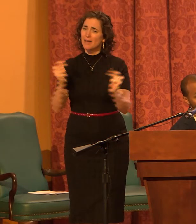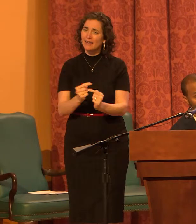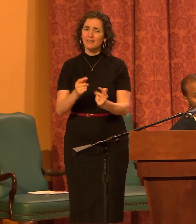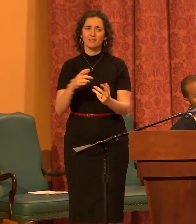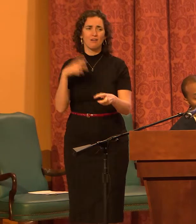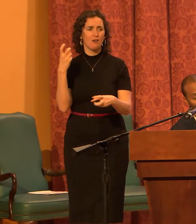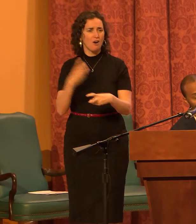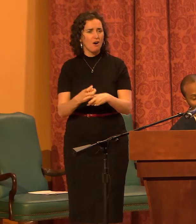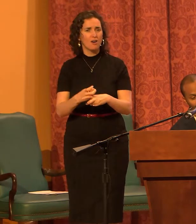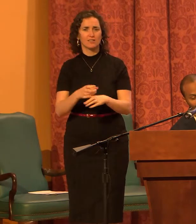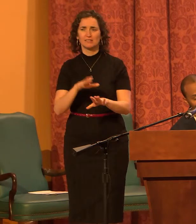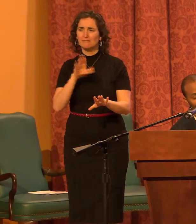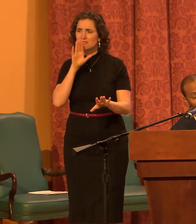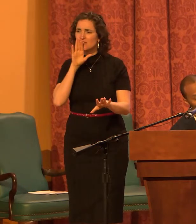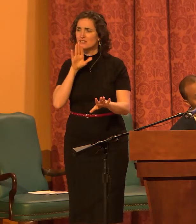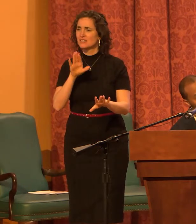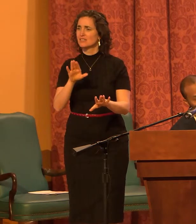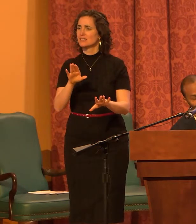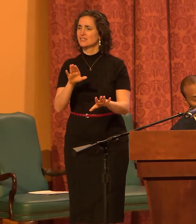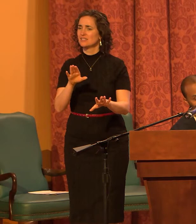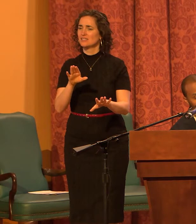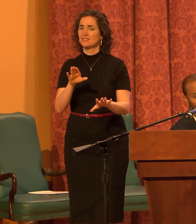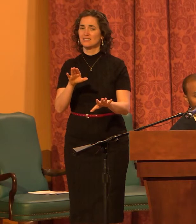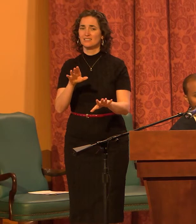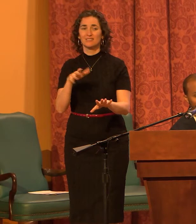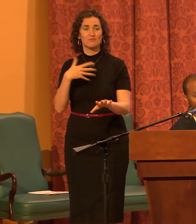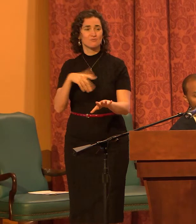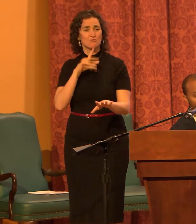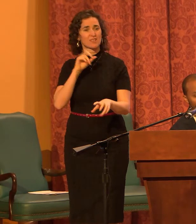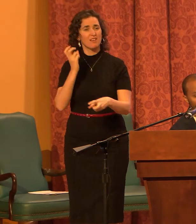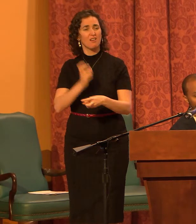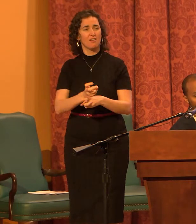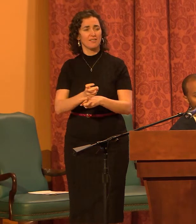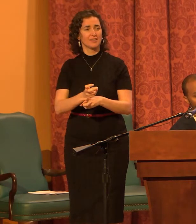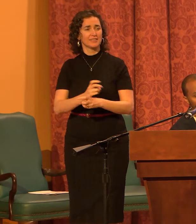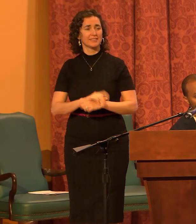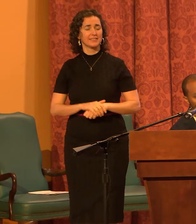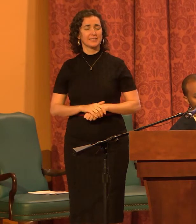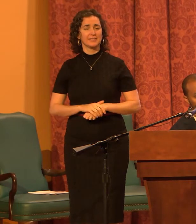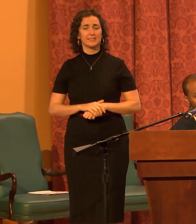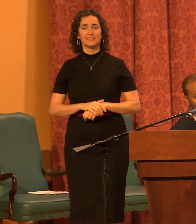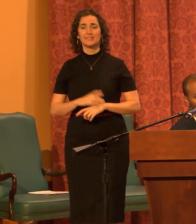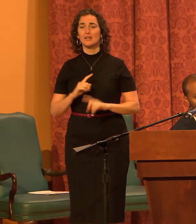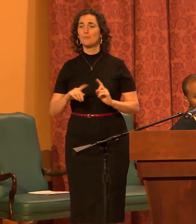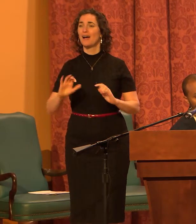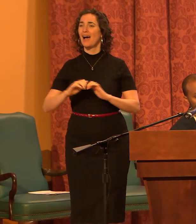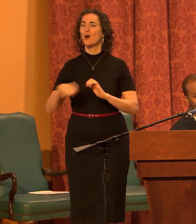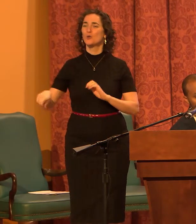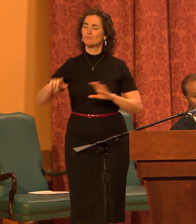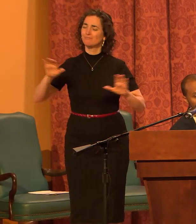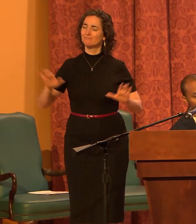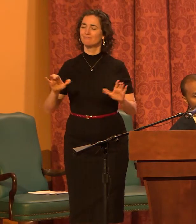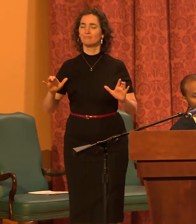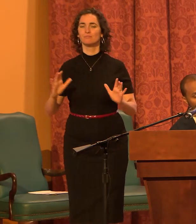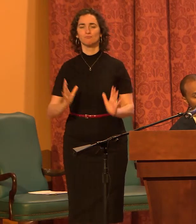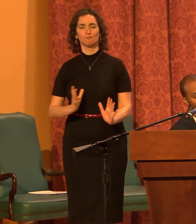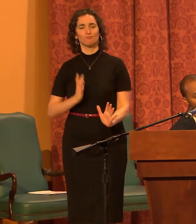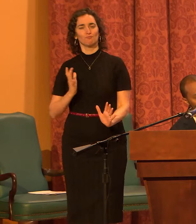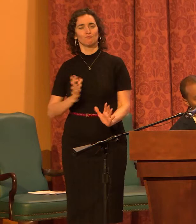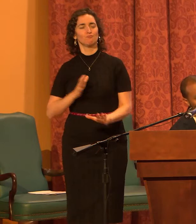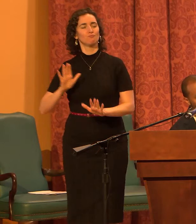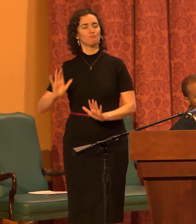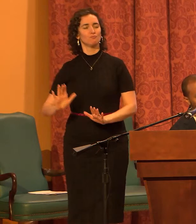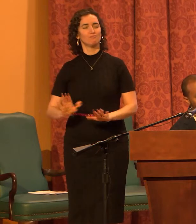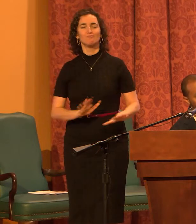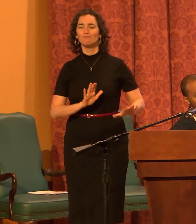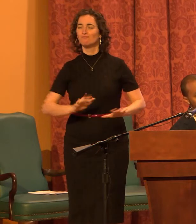hard. I think hard is just the right word. But you do it with such poise, and you do it